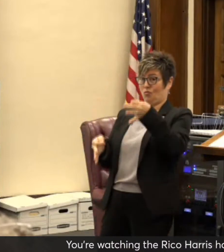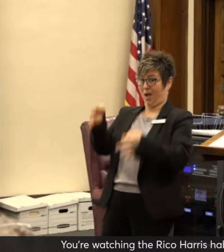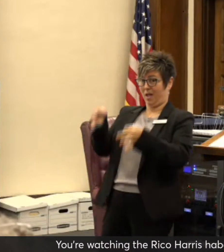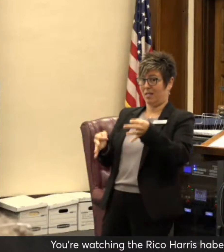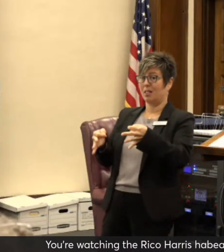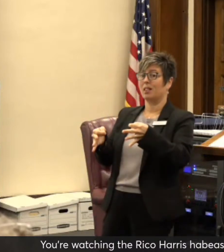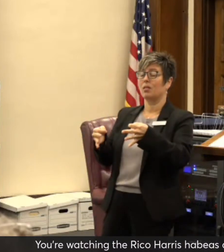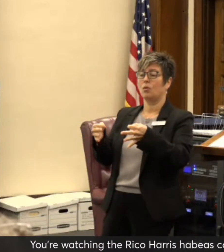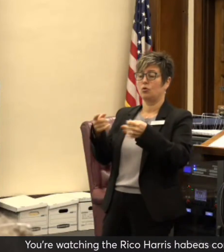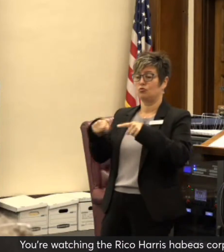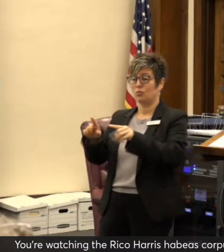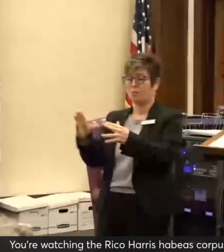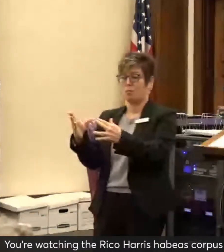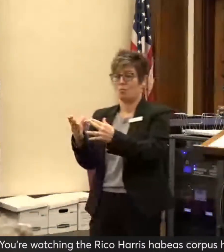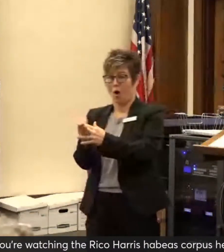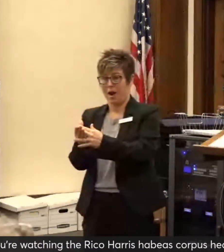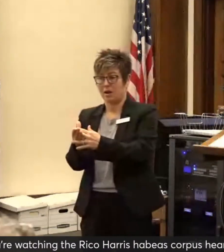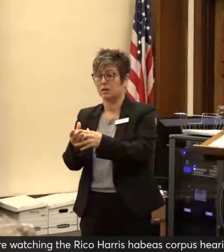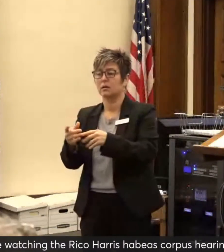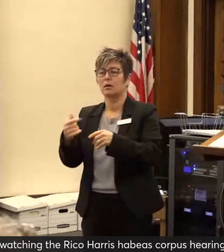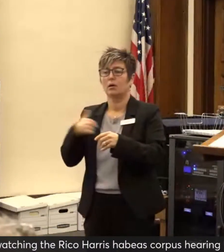or had any questions.